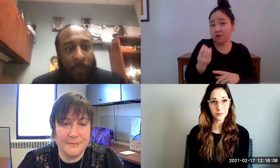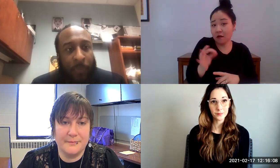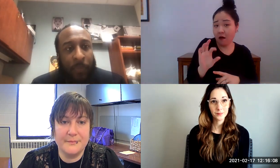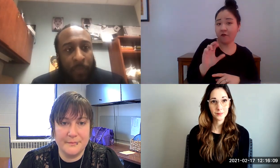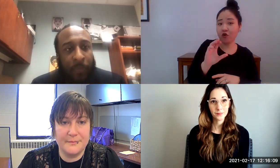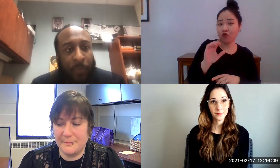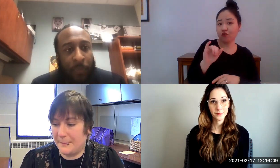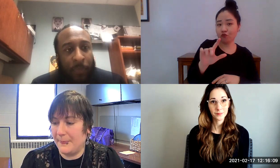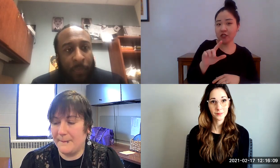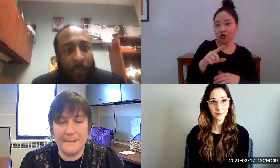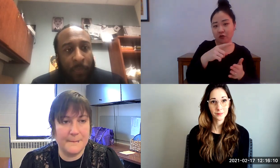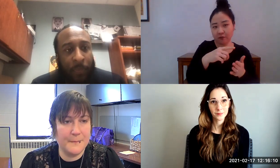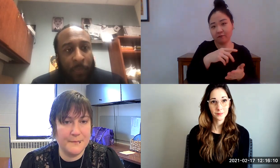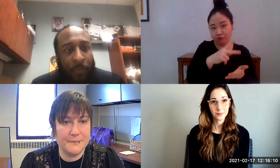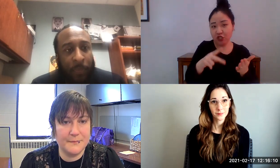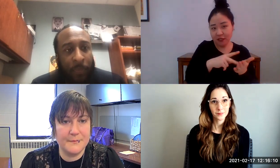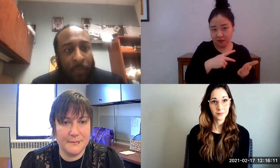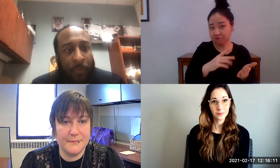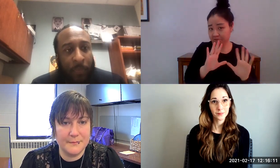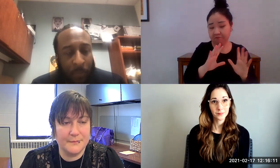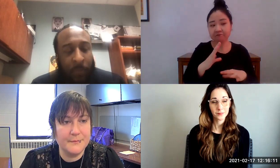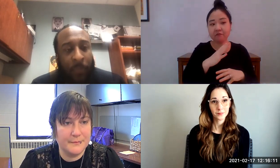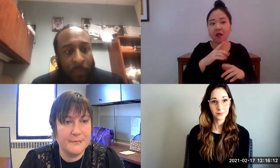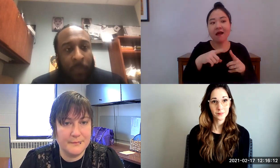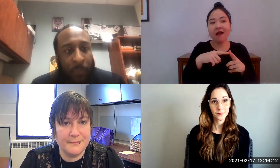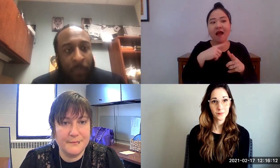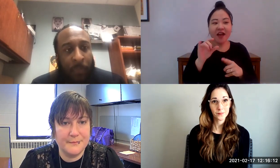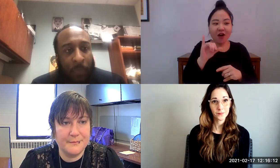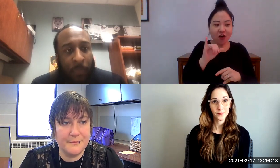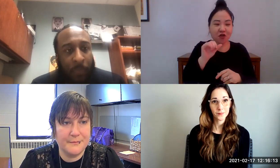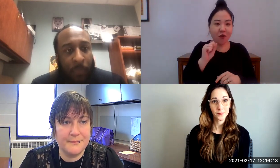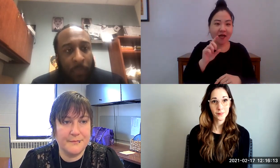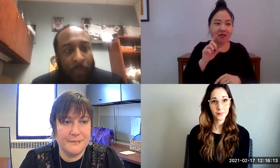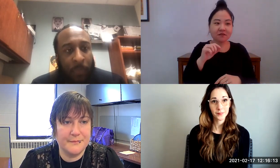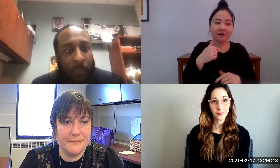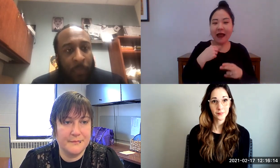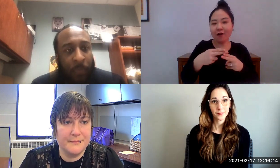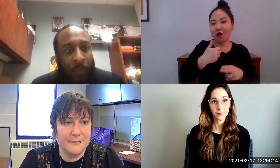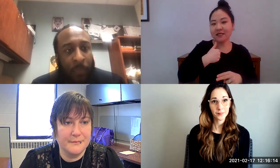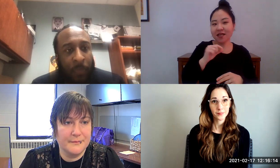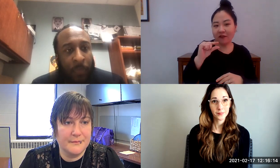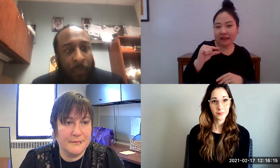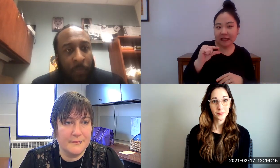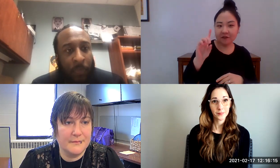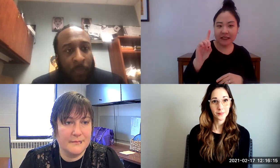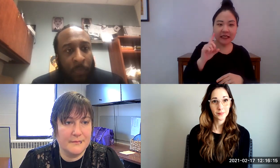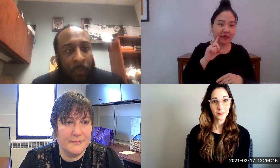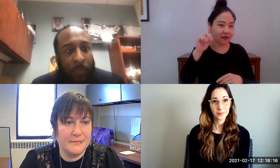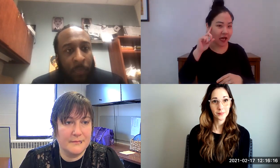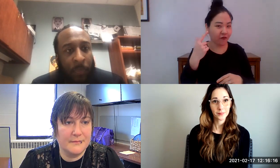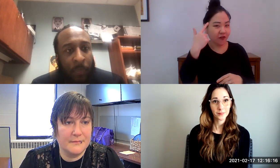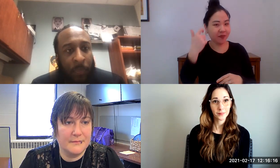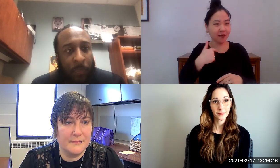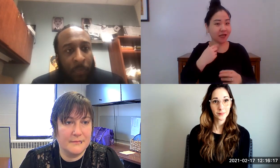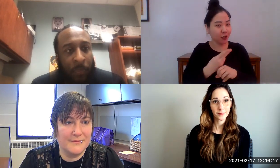America because of racial pressure. And then also, as I call myself little